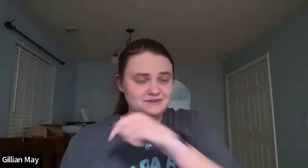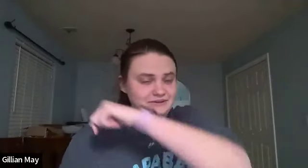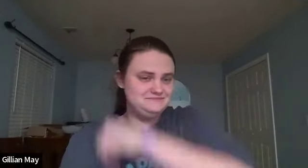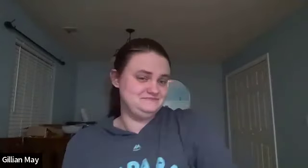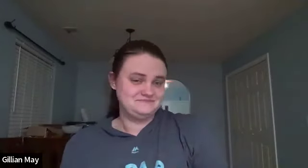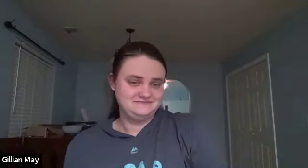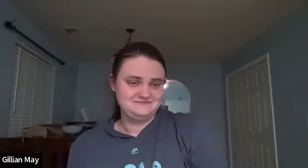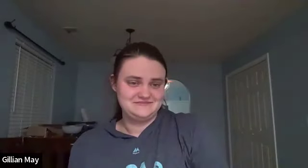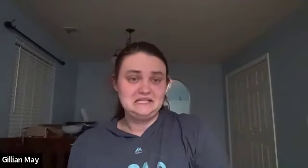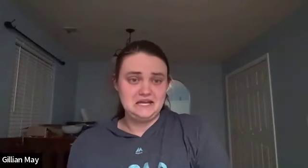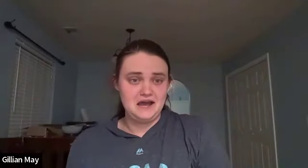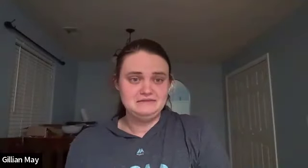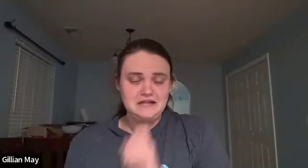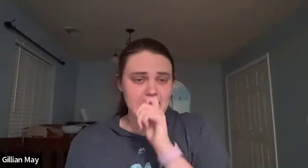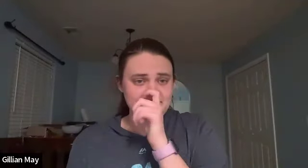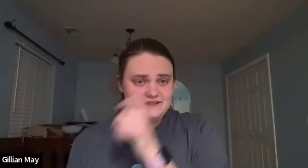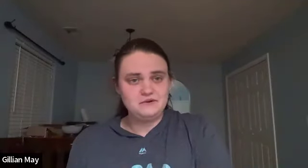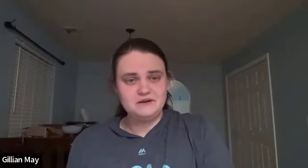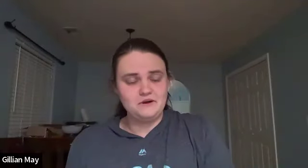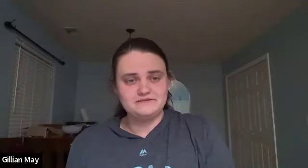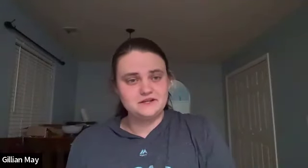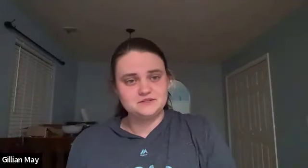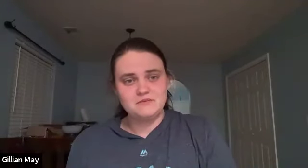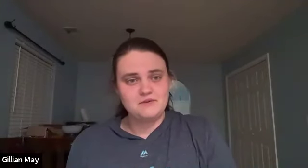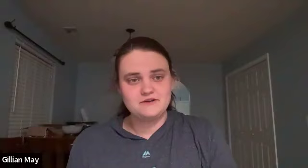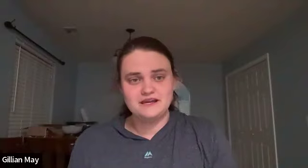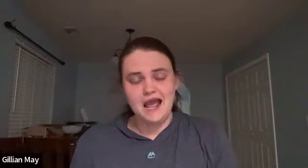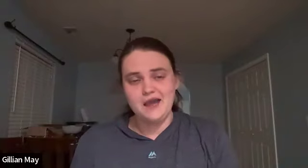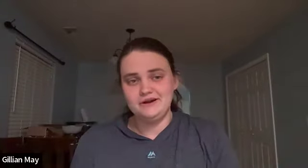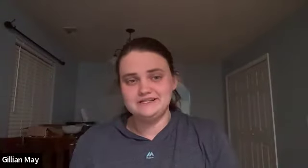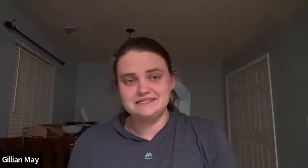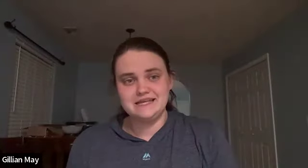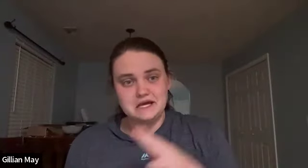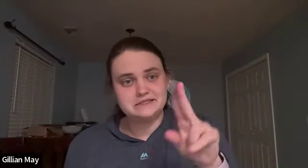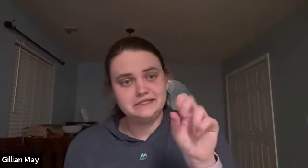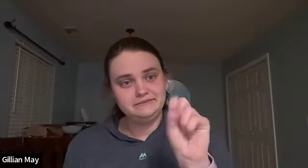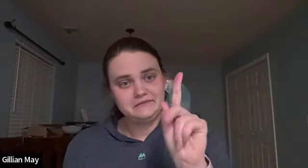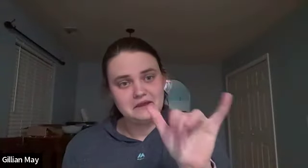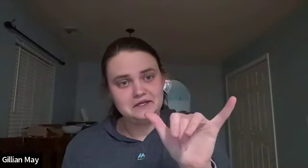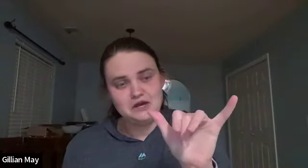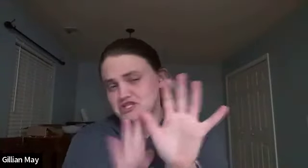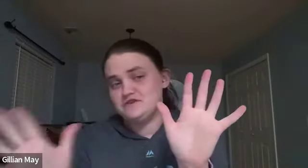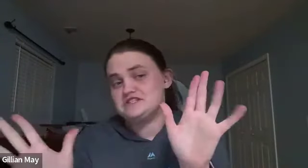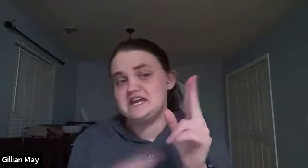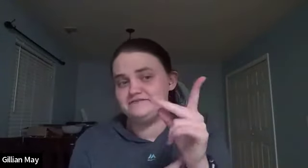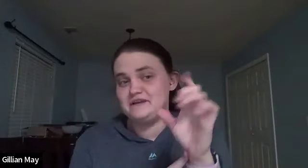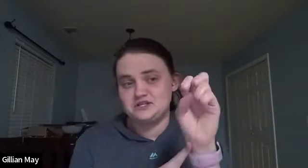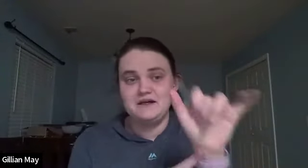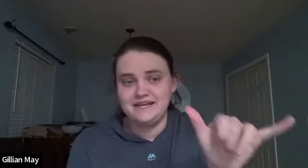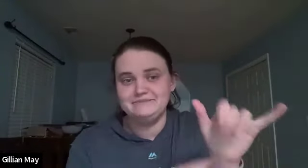long sign. yeah, I really wouldn't want to finger spell Pomeranian. I would honestly say Husky, just for the sake of finger spelling it and be a